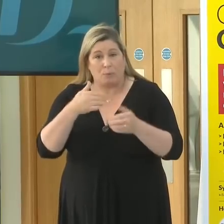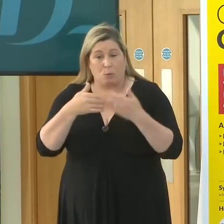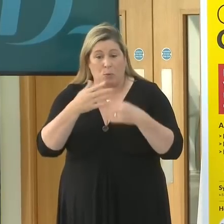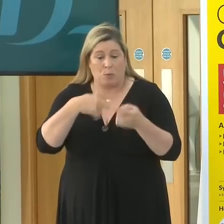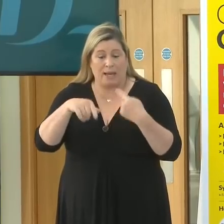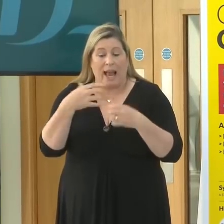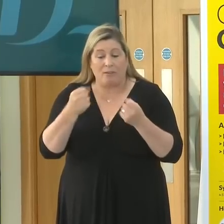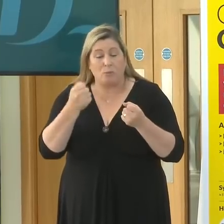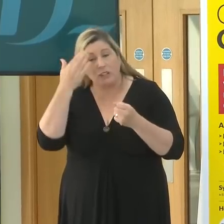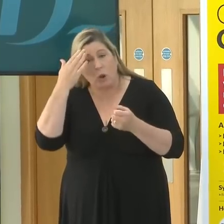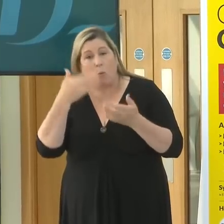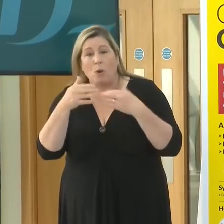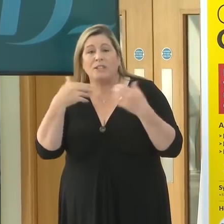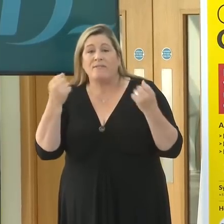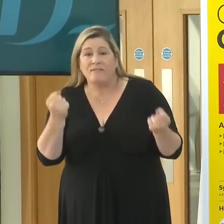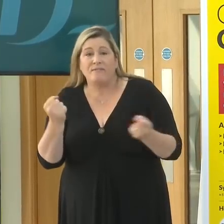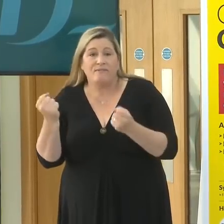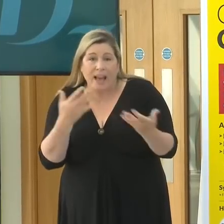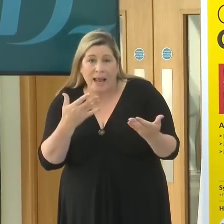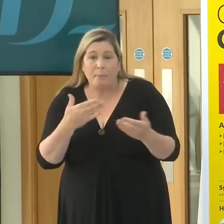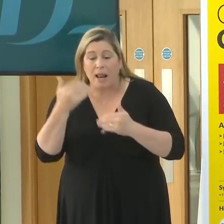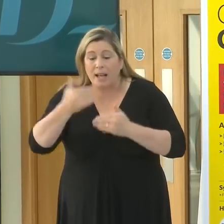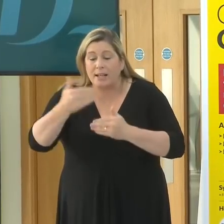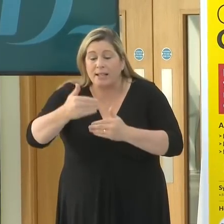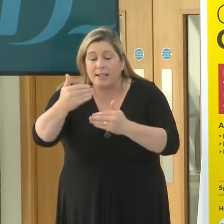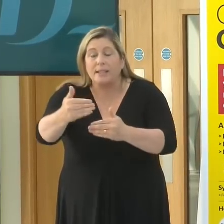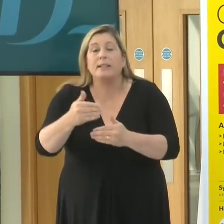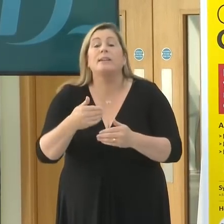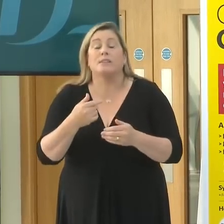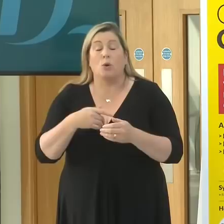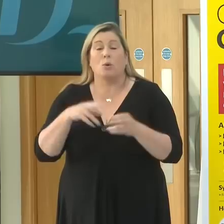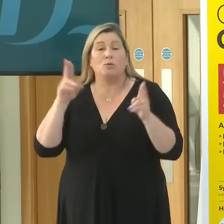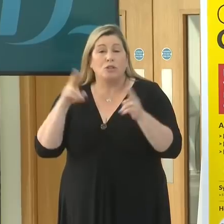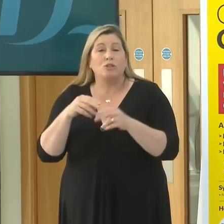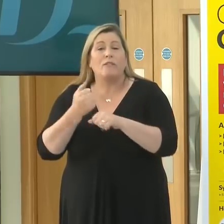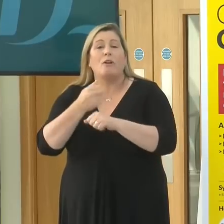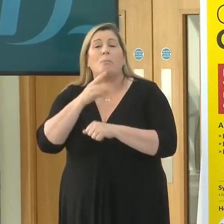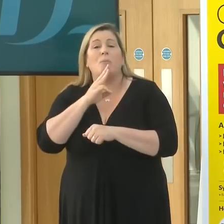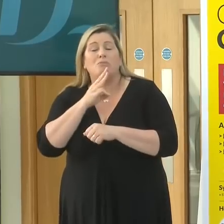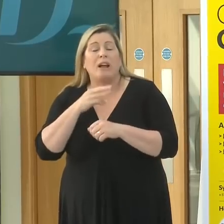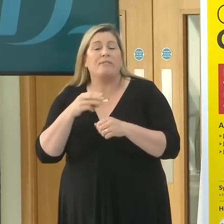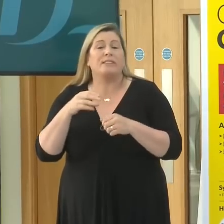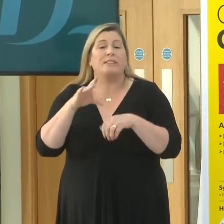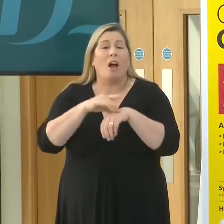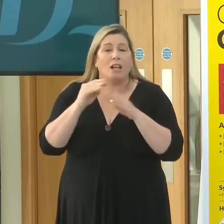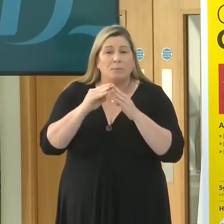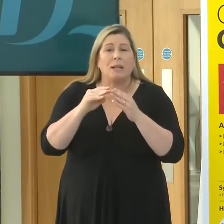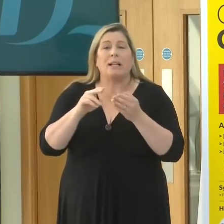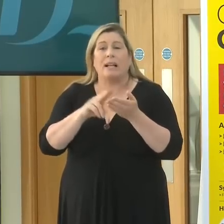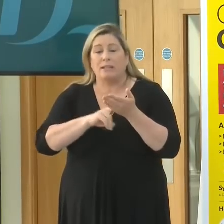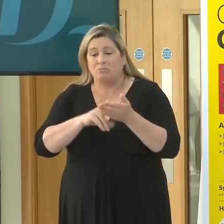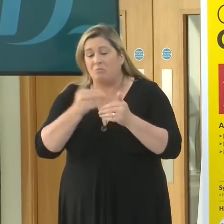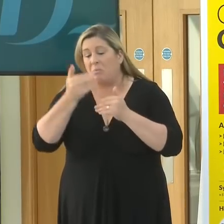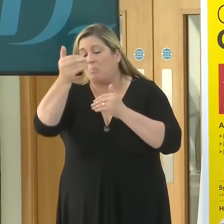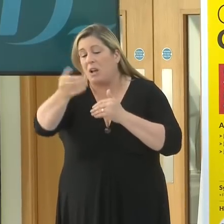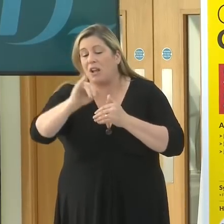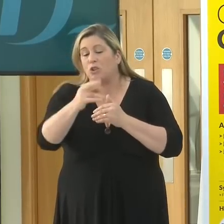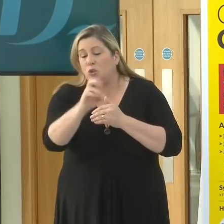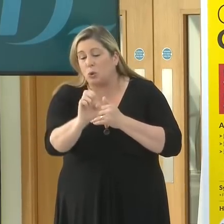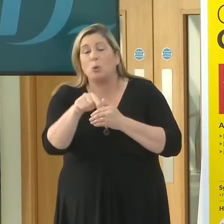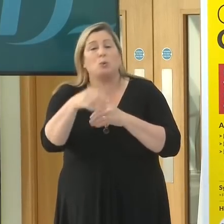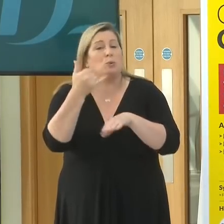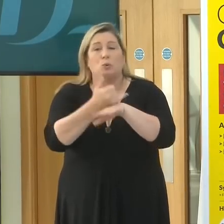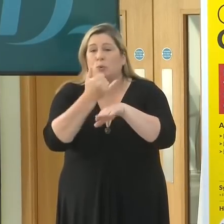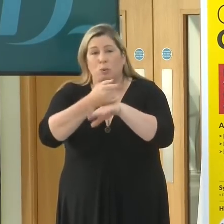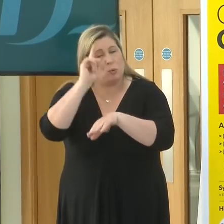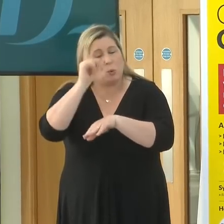we have available for us. Obviously, the decision around private hospitals and the utilisation of private hospitals beyond June is a decision ultimately